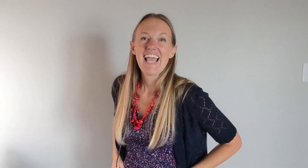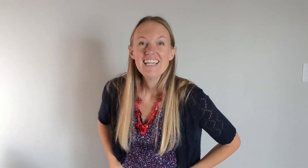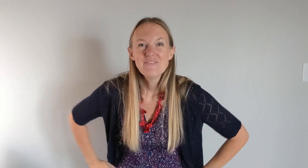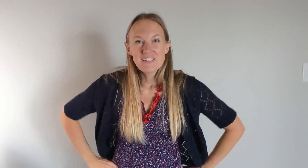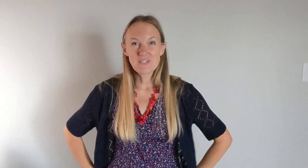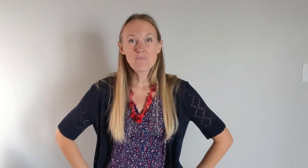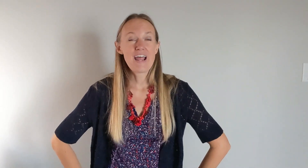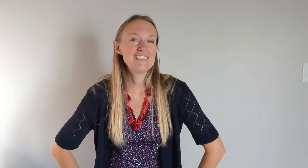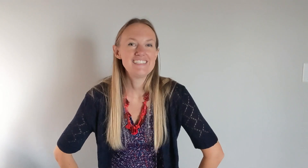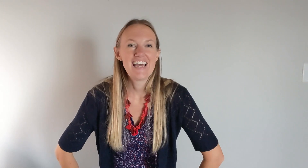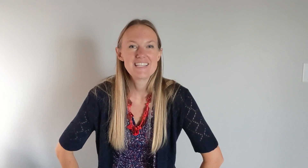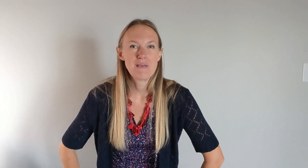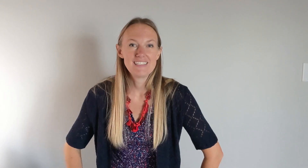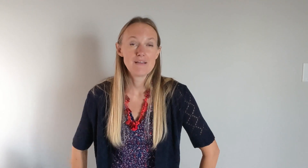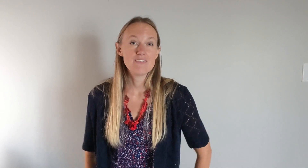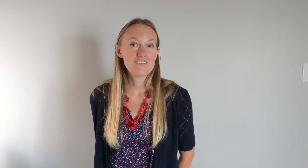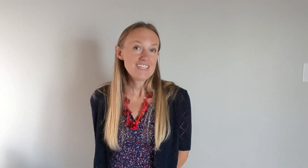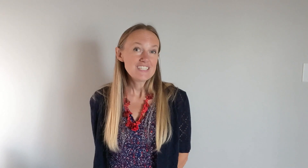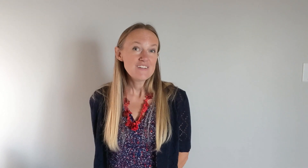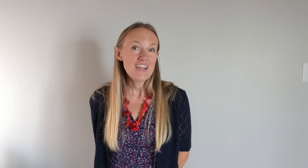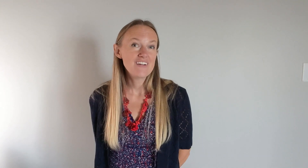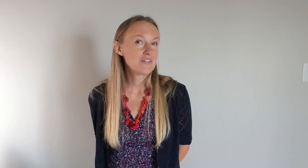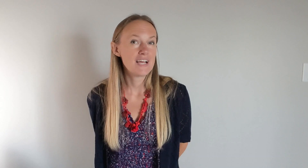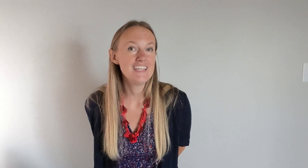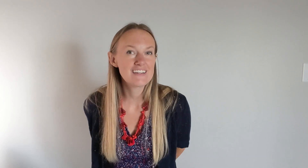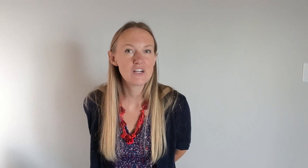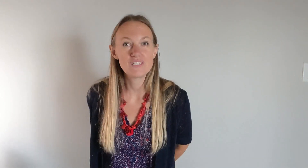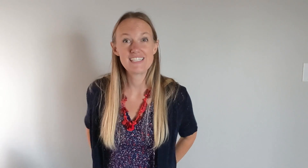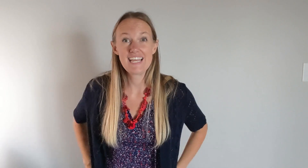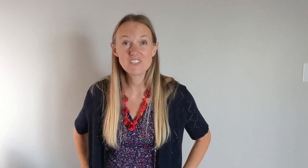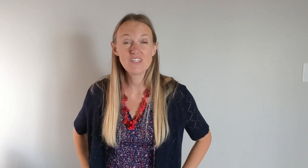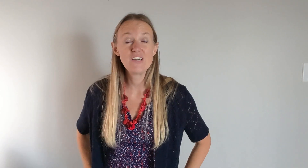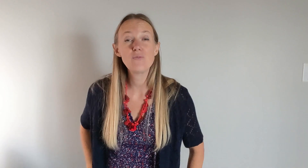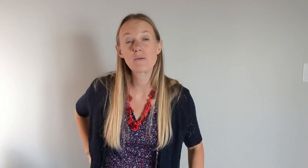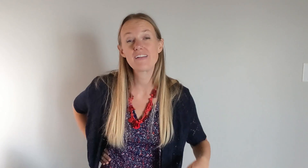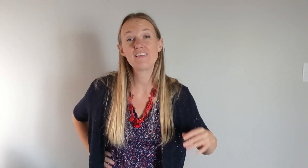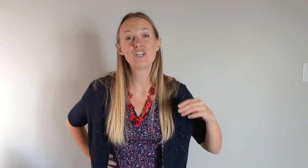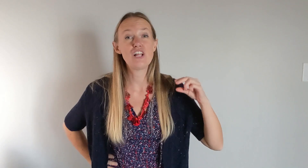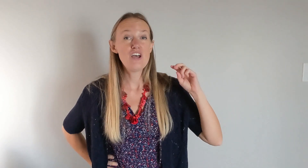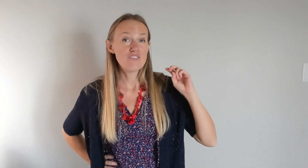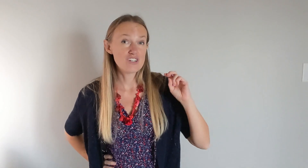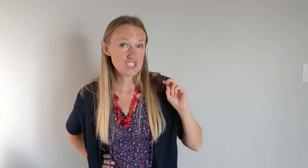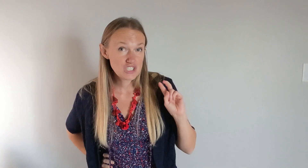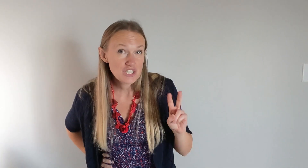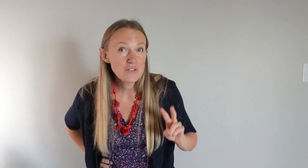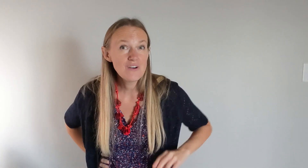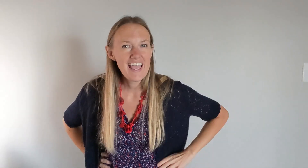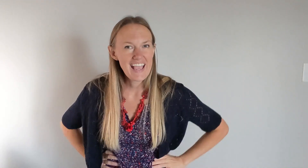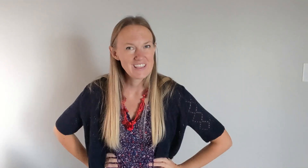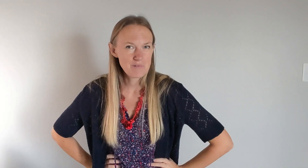Okay, so practice that as many times as you need to, and when you're ready, you can go on to the next video where we're going to learn verse 2 and the